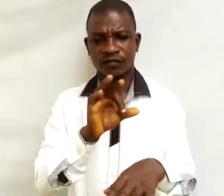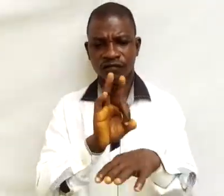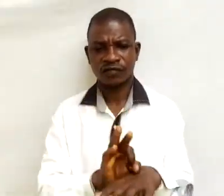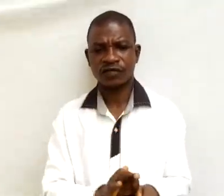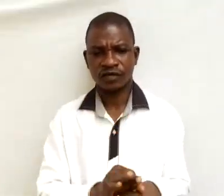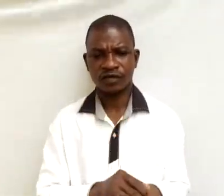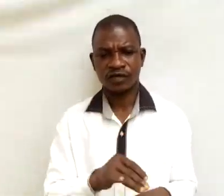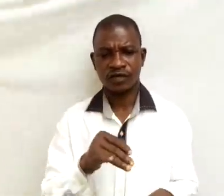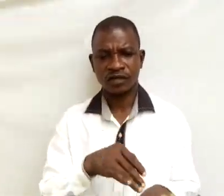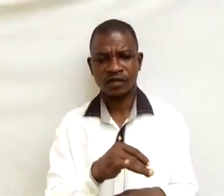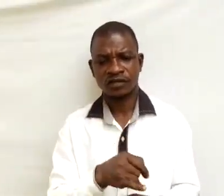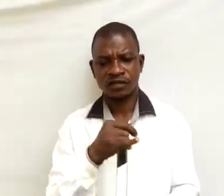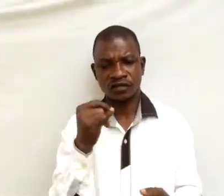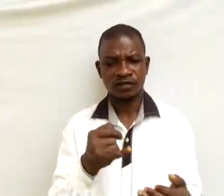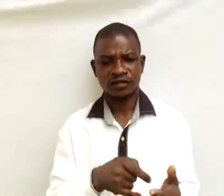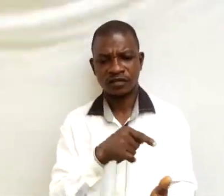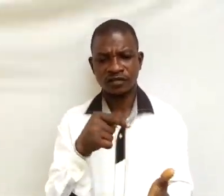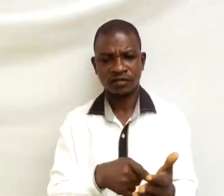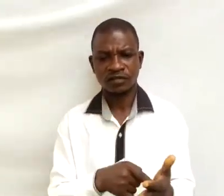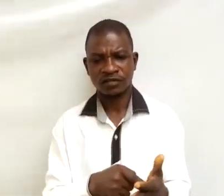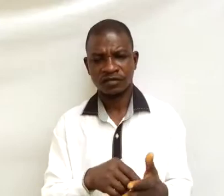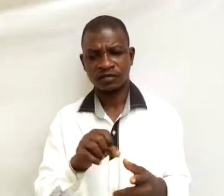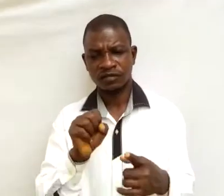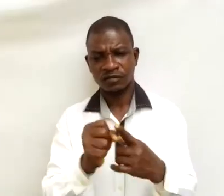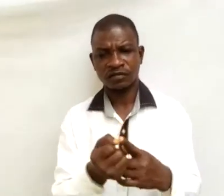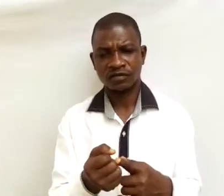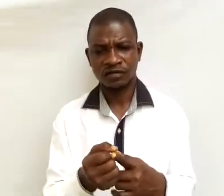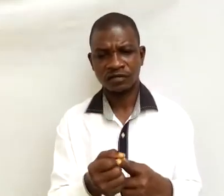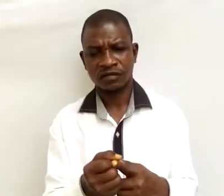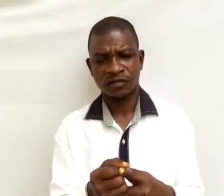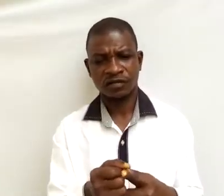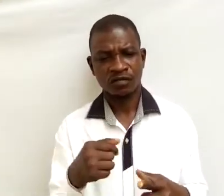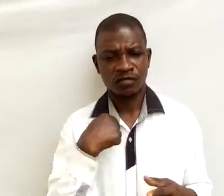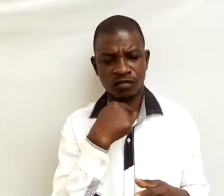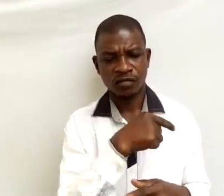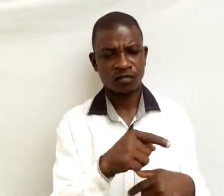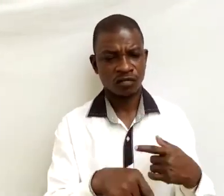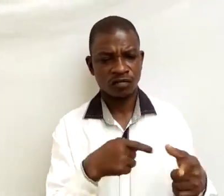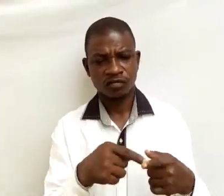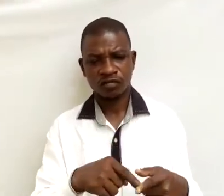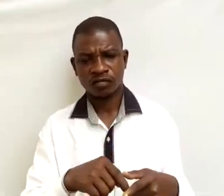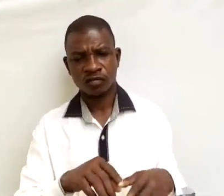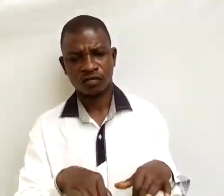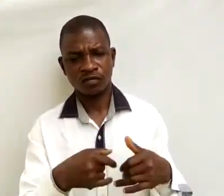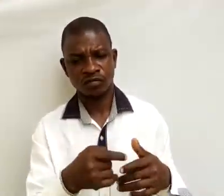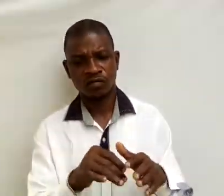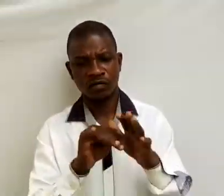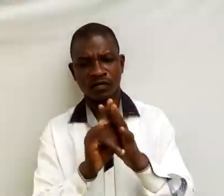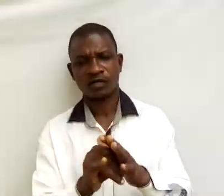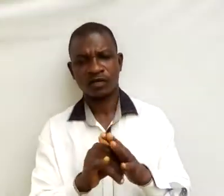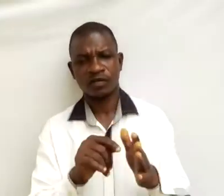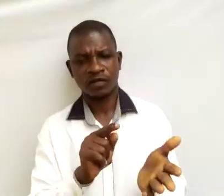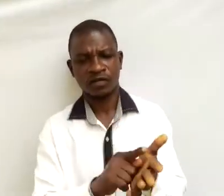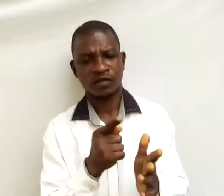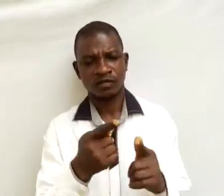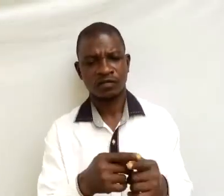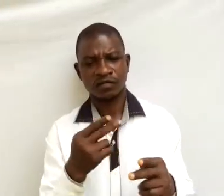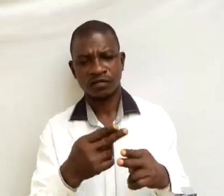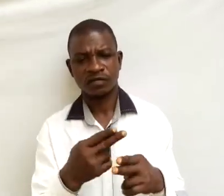this particular situation, you have to go into how to identify your grammatical names and